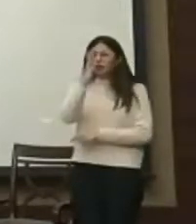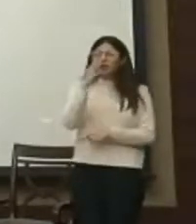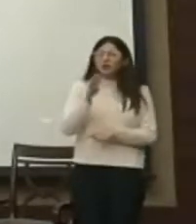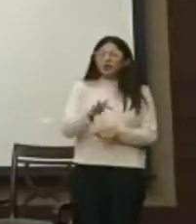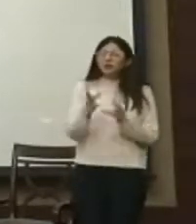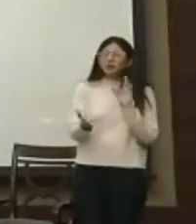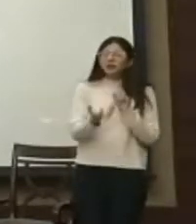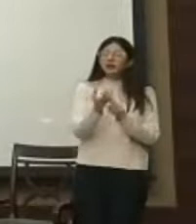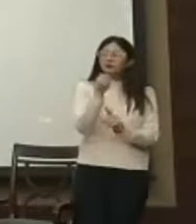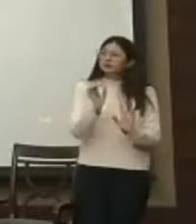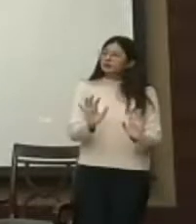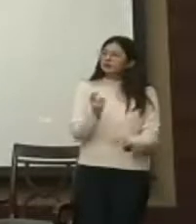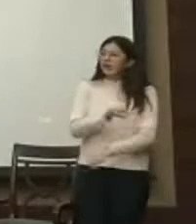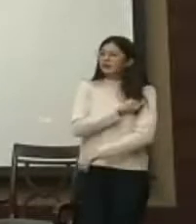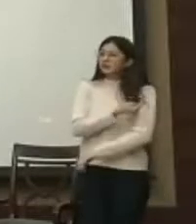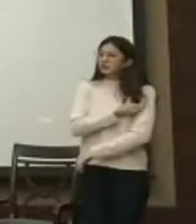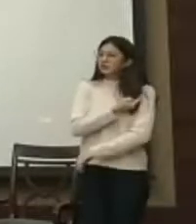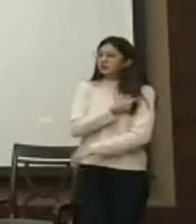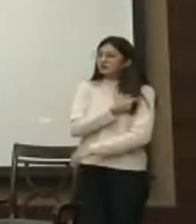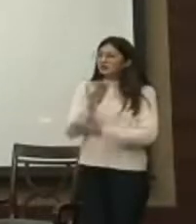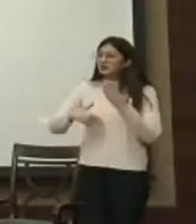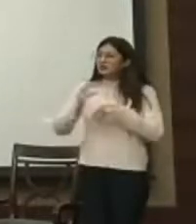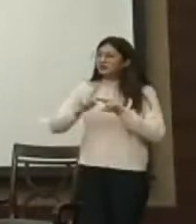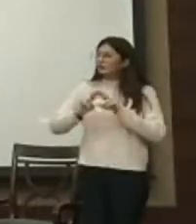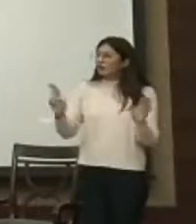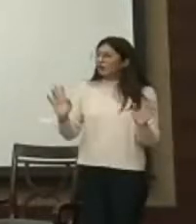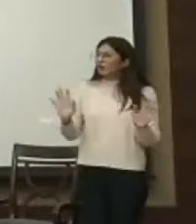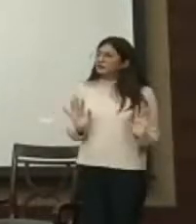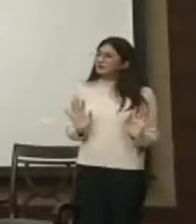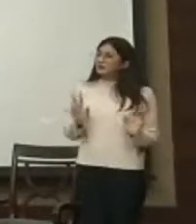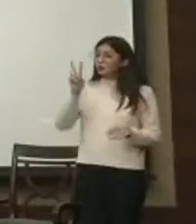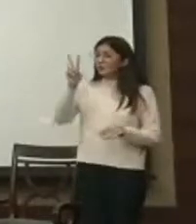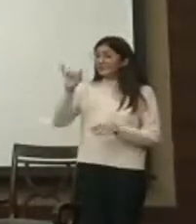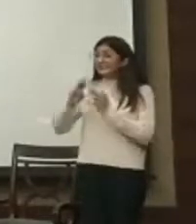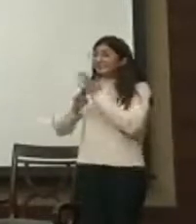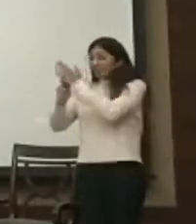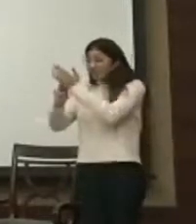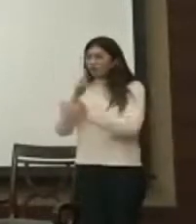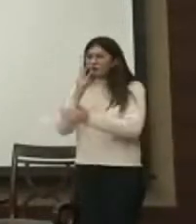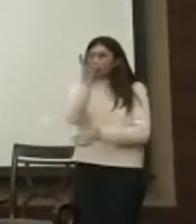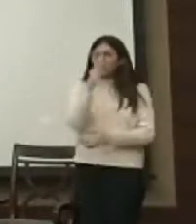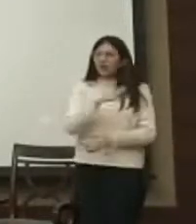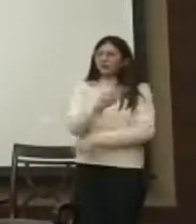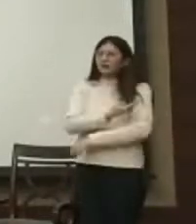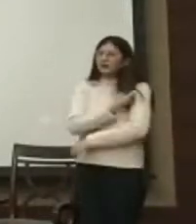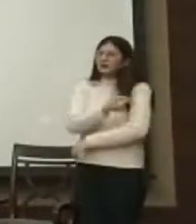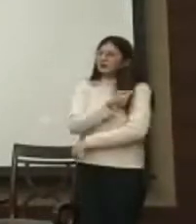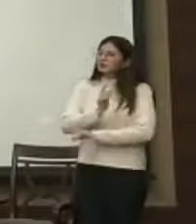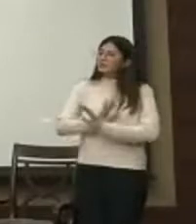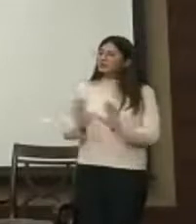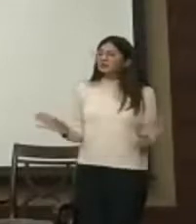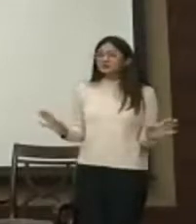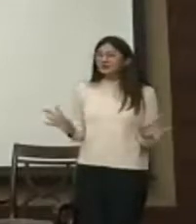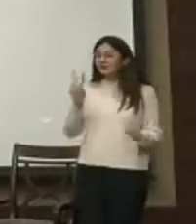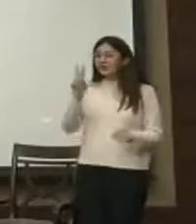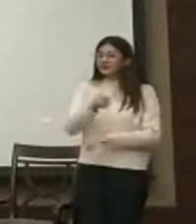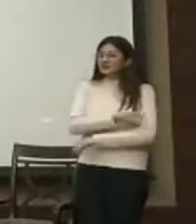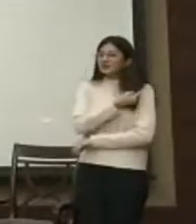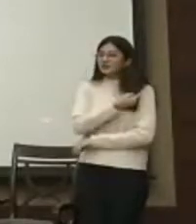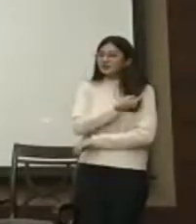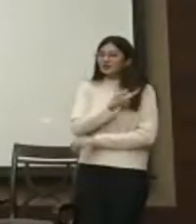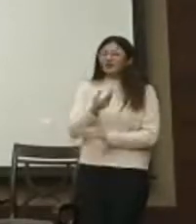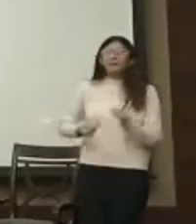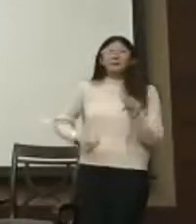got vaccinated fully. So there is much that needs to be done, as always. The fourth